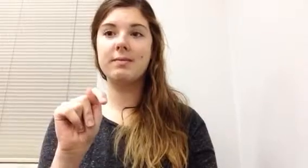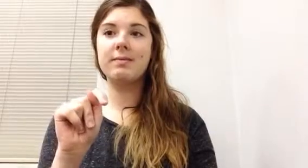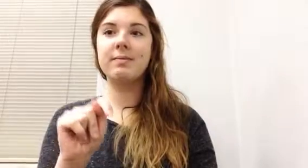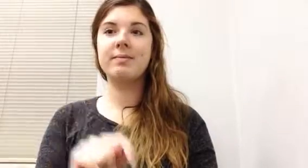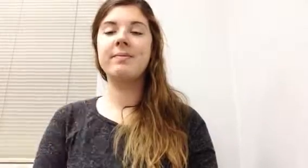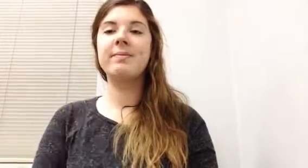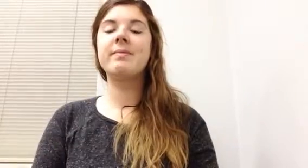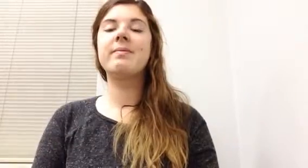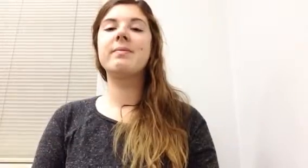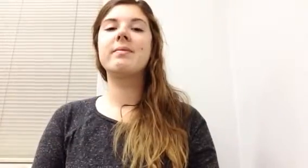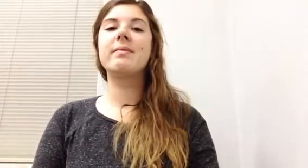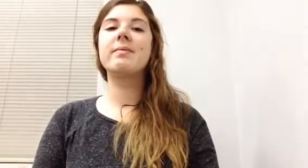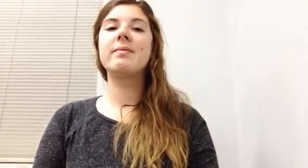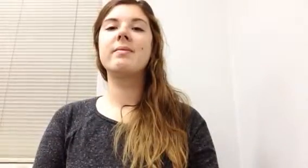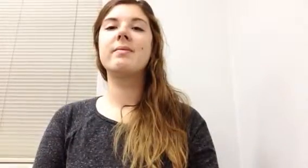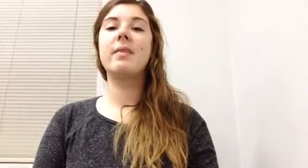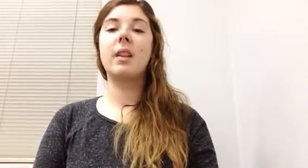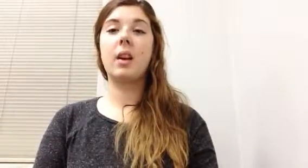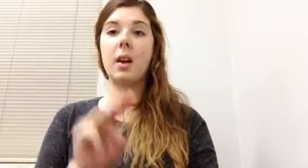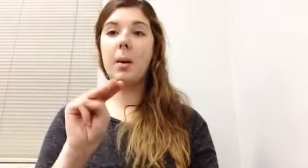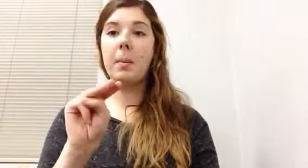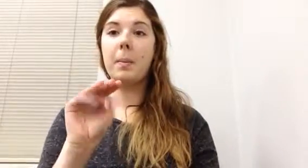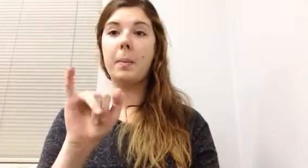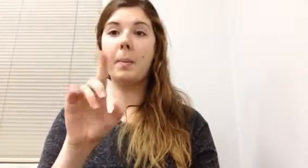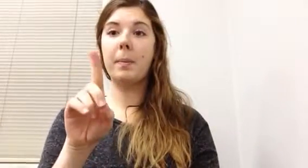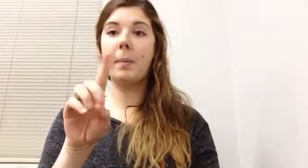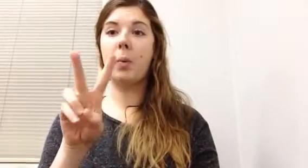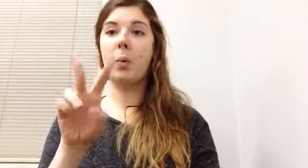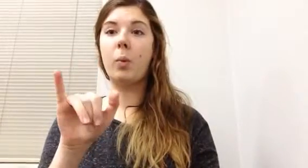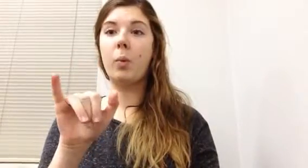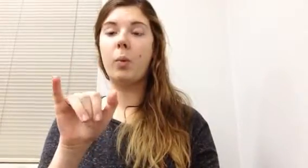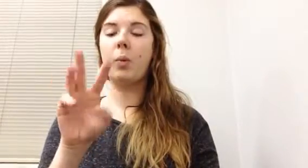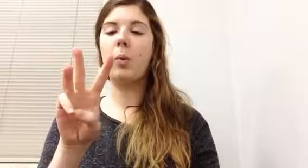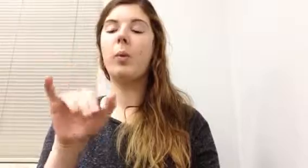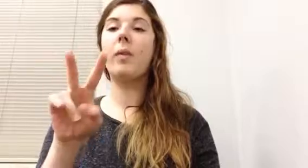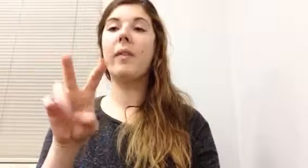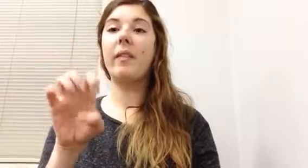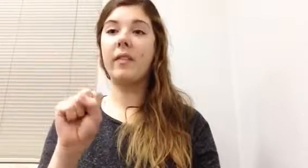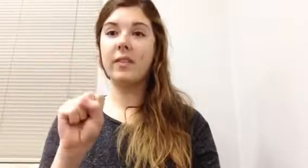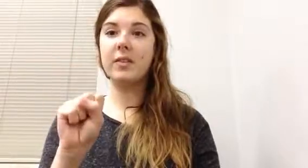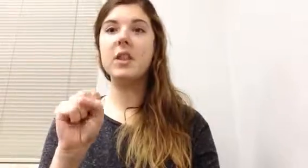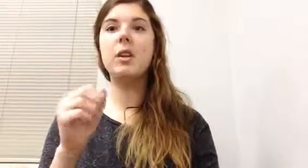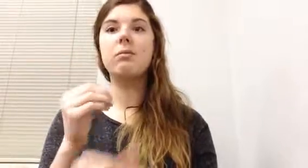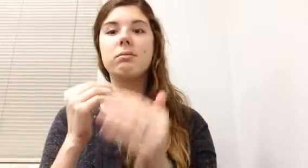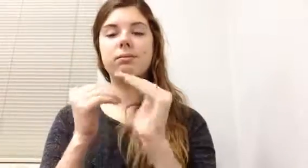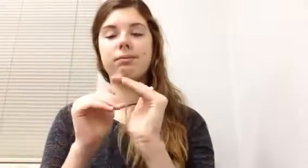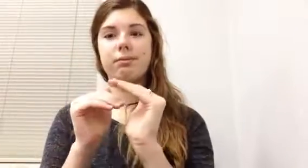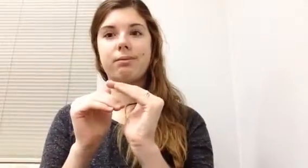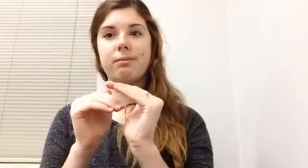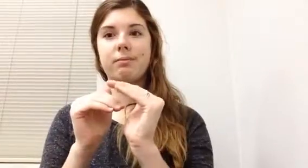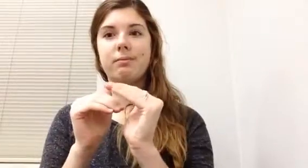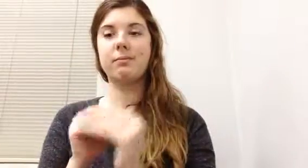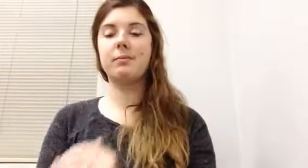they restrict things like midwives. You know, there are a lot of medical things that we can do without a doctor. But the